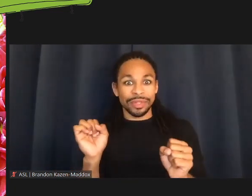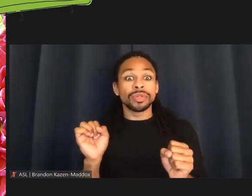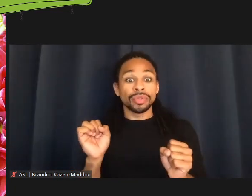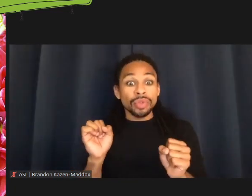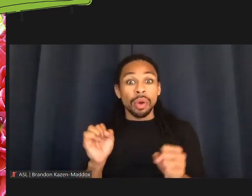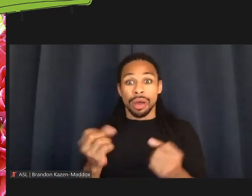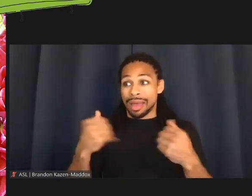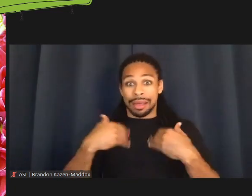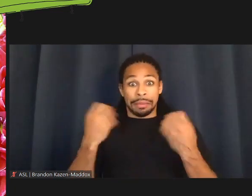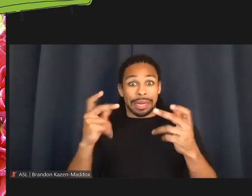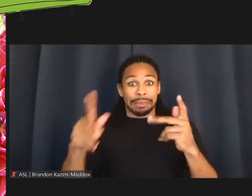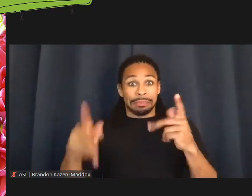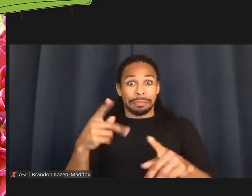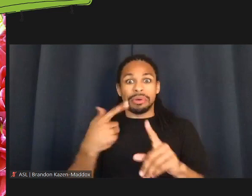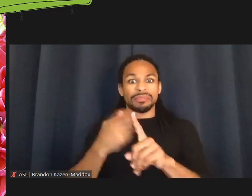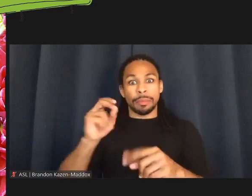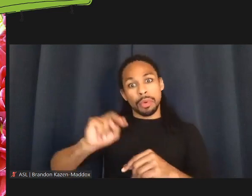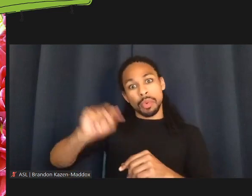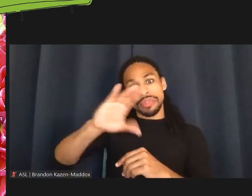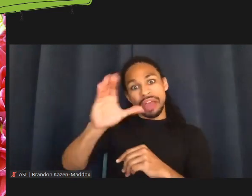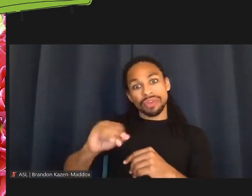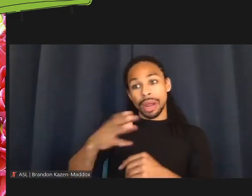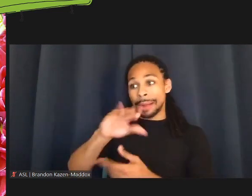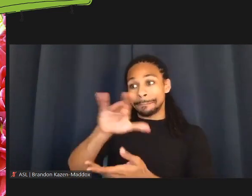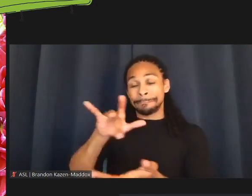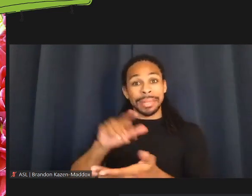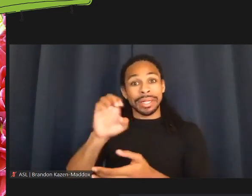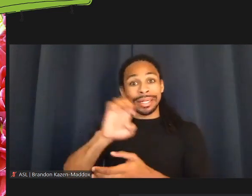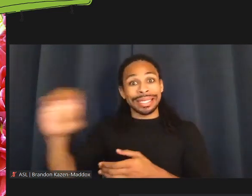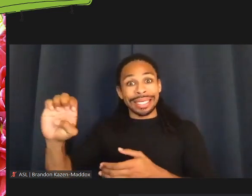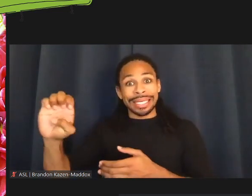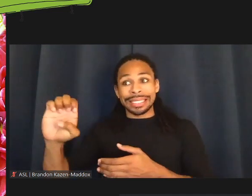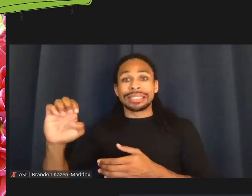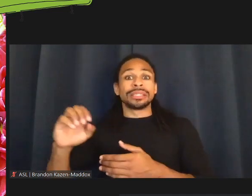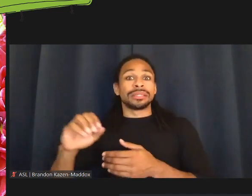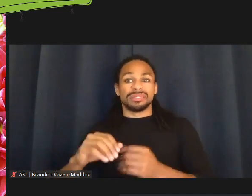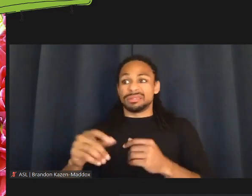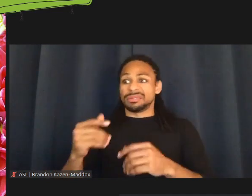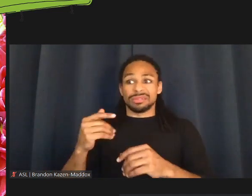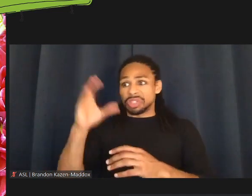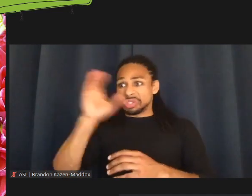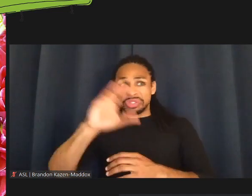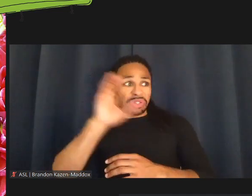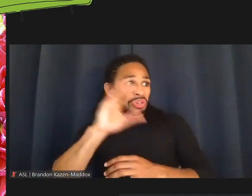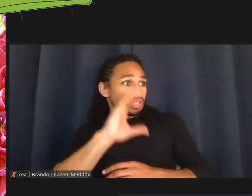rescue from North African and Middle Eastern civil war, poverty, and climate